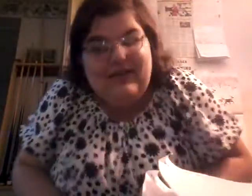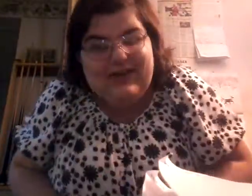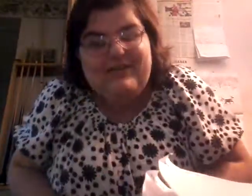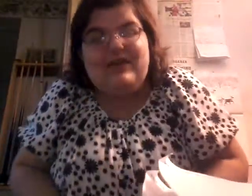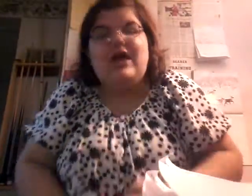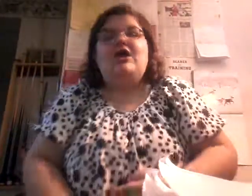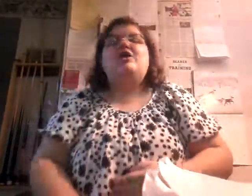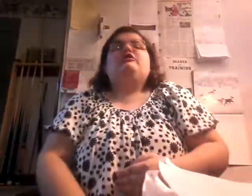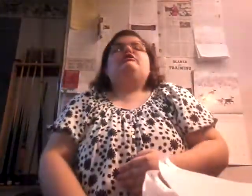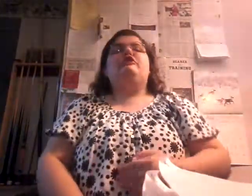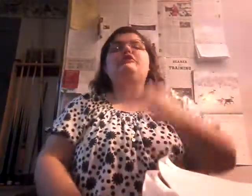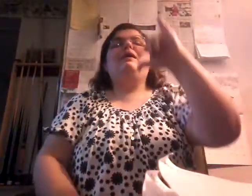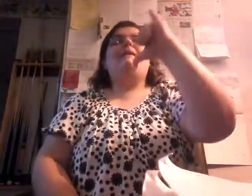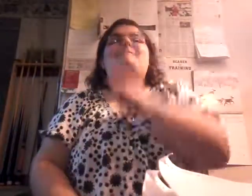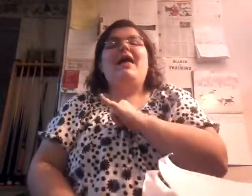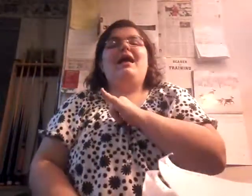welcome to my